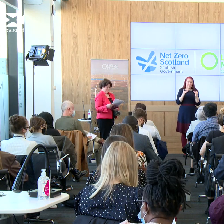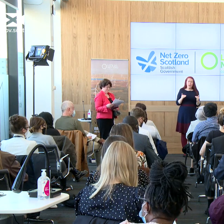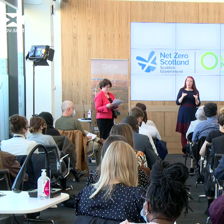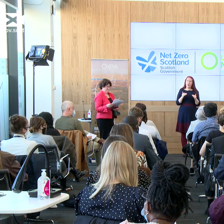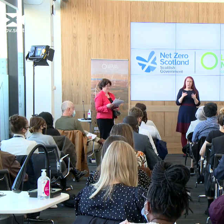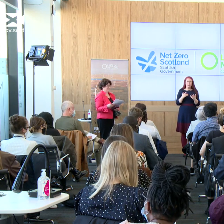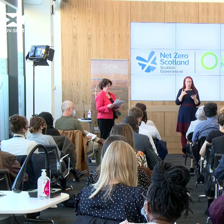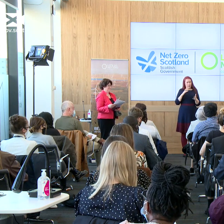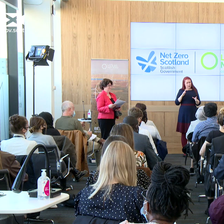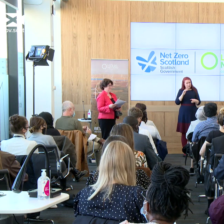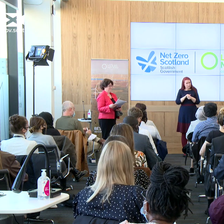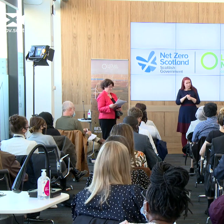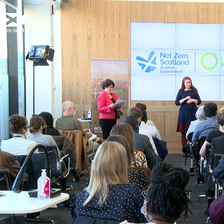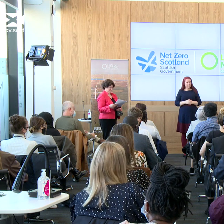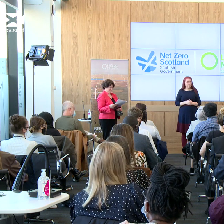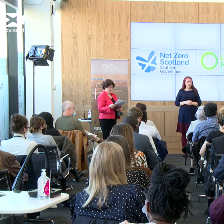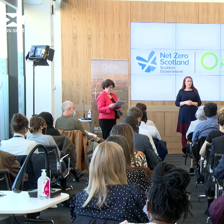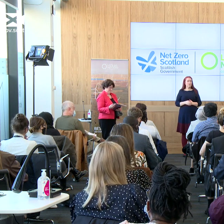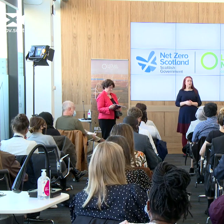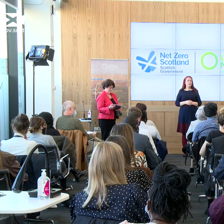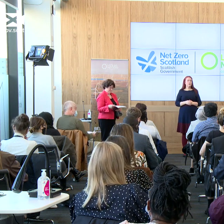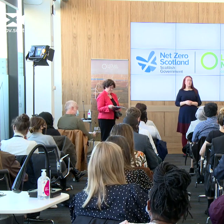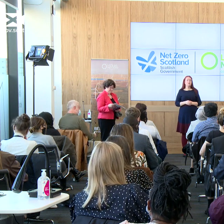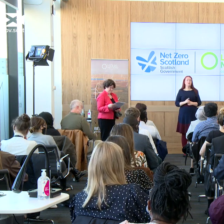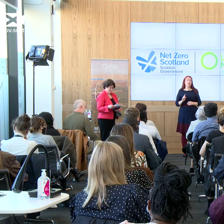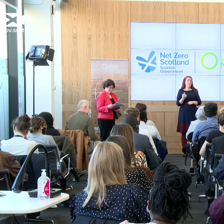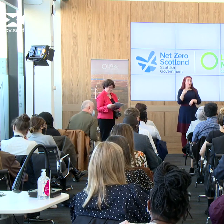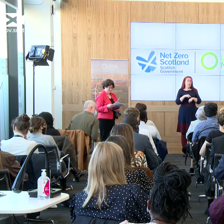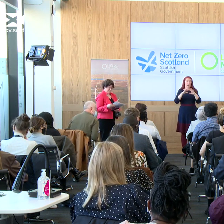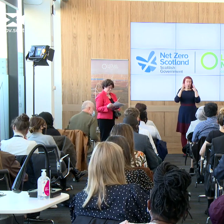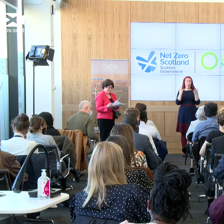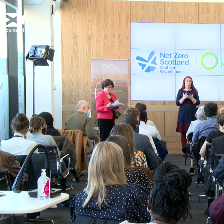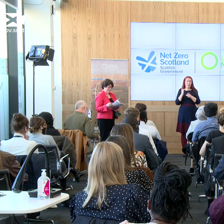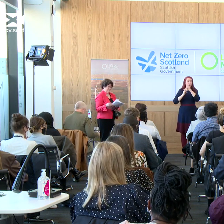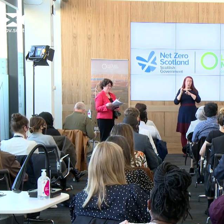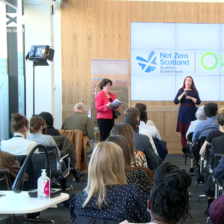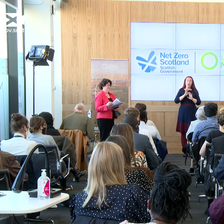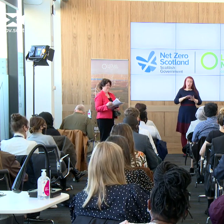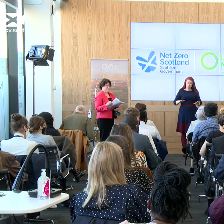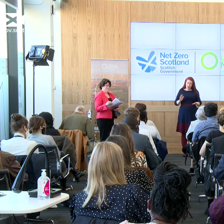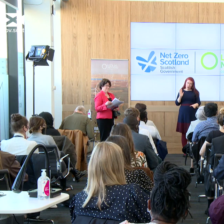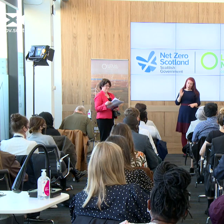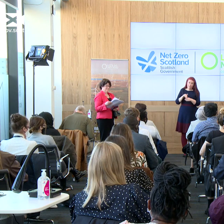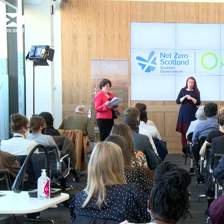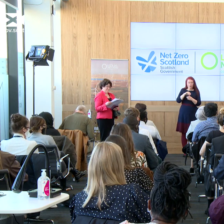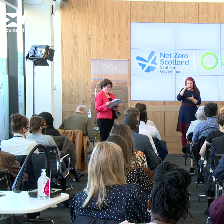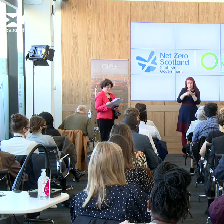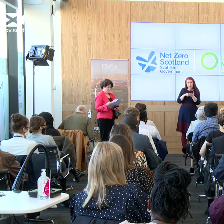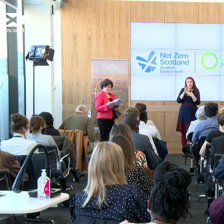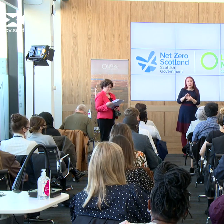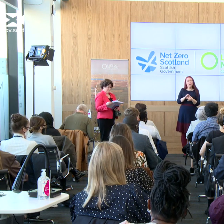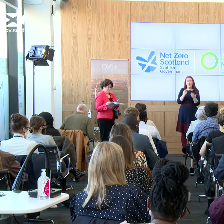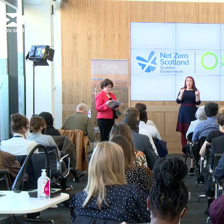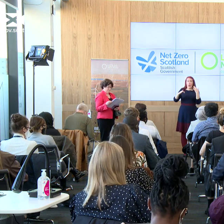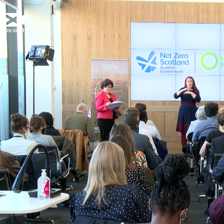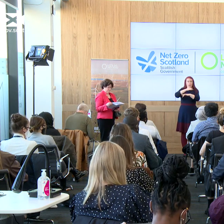rose to this challenge. This is the first time in global history that children have been involved in decision-making about climate change,